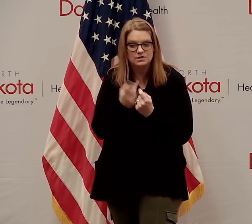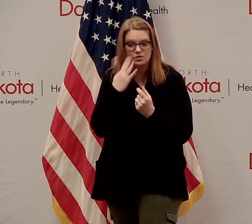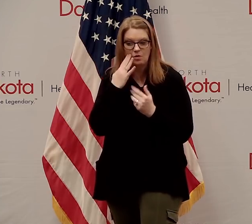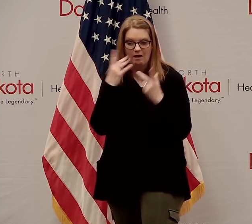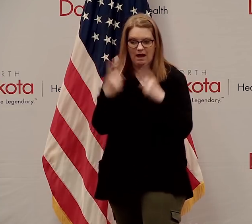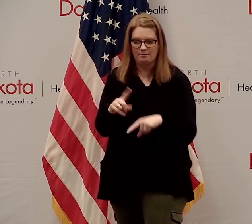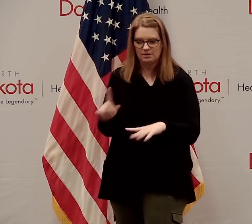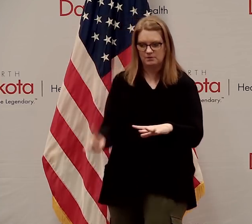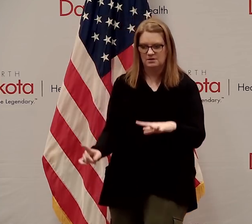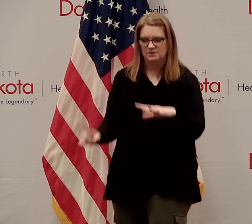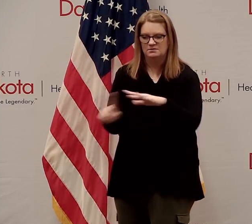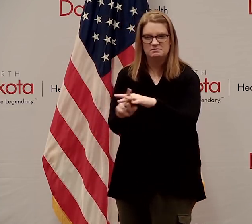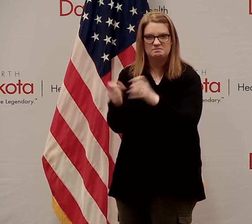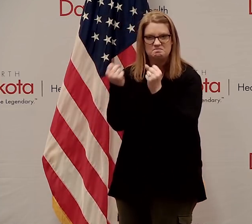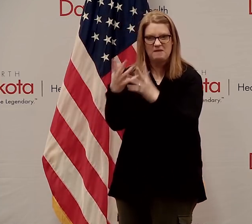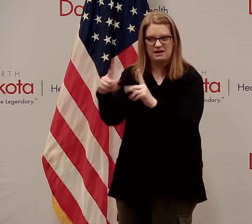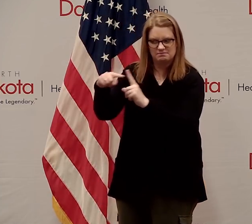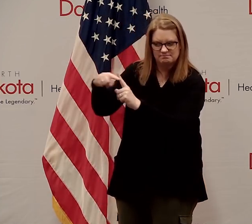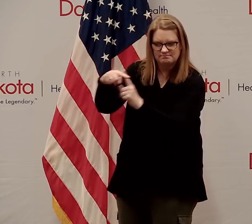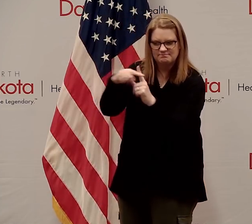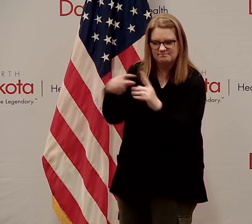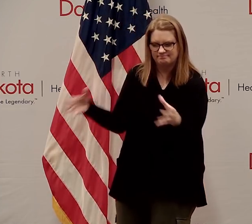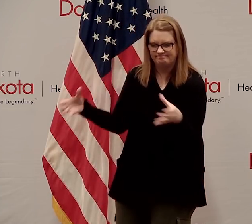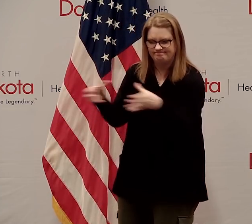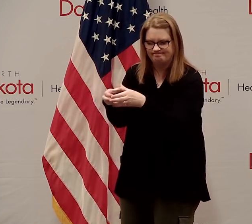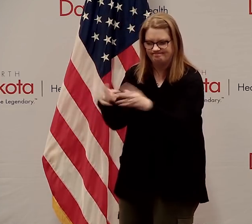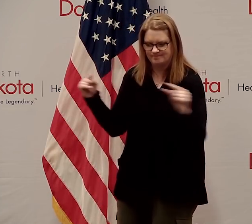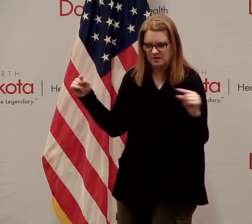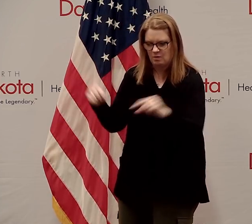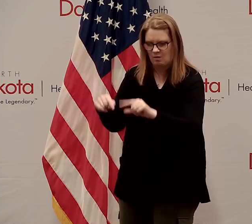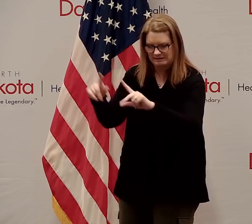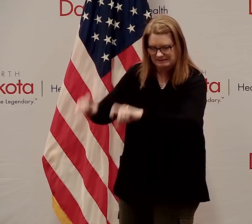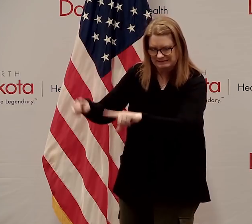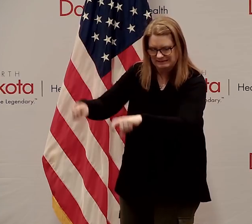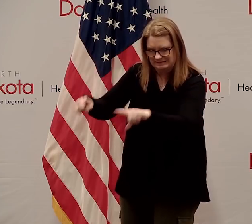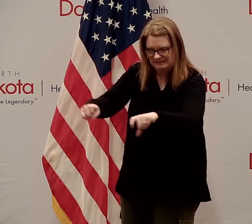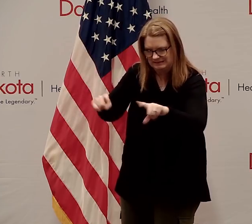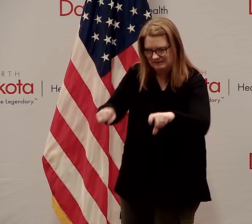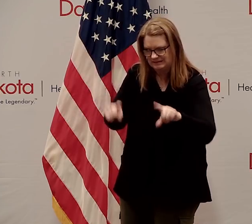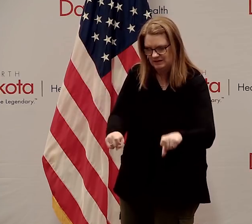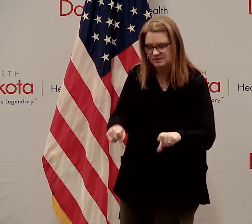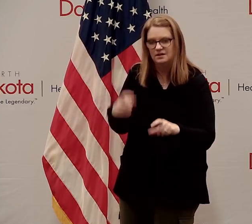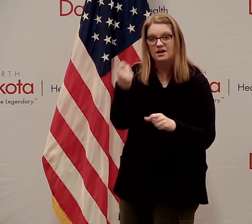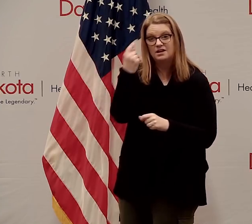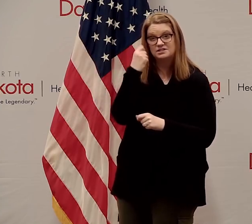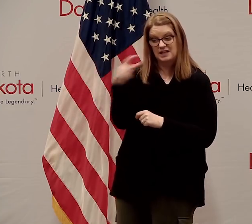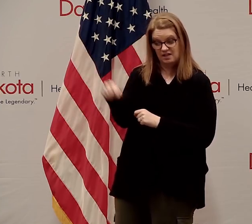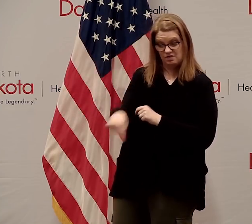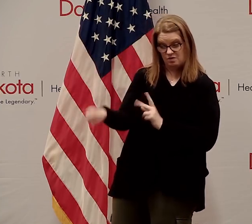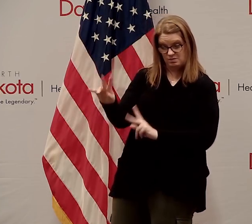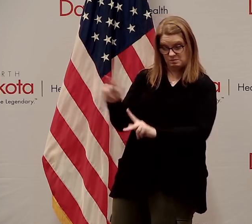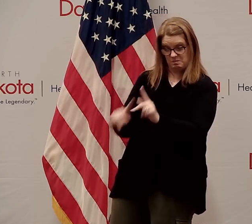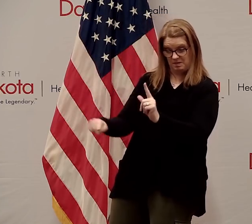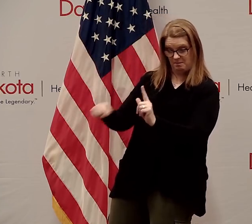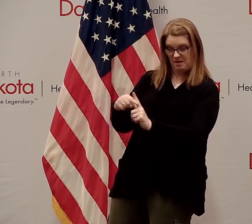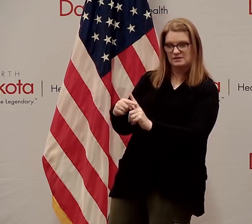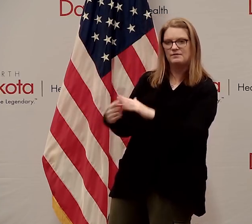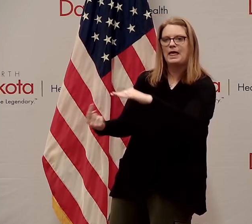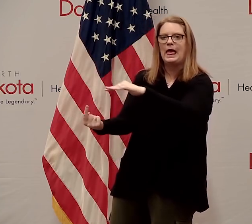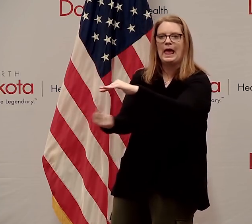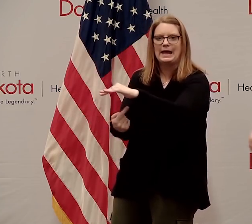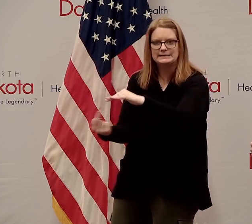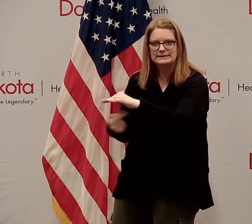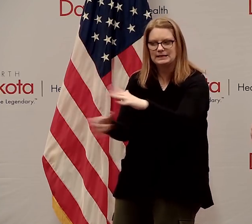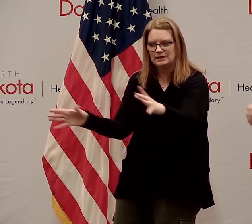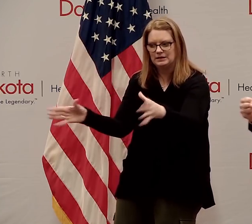outbreaks, then we can get in there with the testing. We're going to see our positives go up. But if we're isolating all those folks because the people are getting it